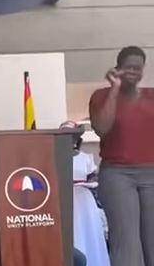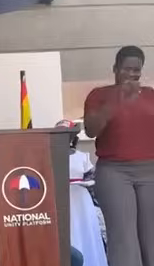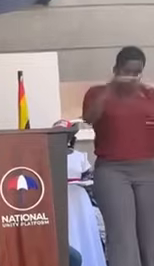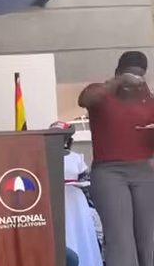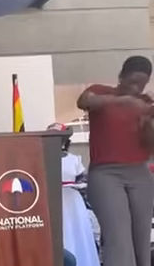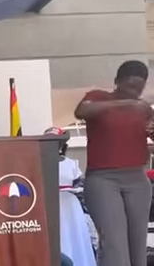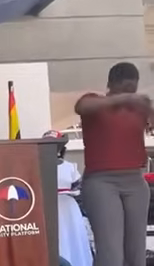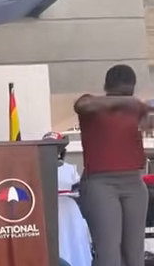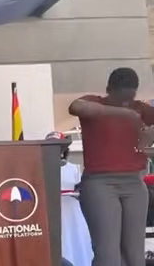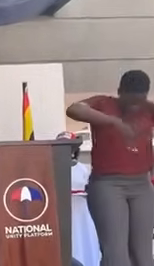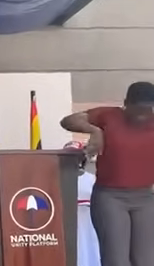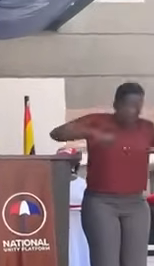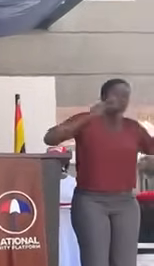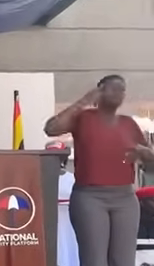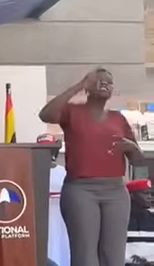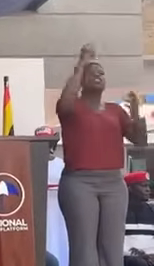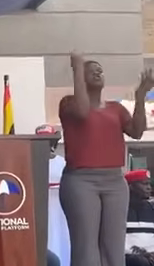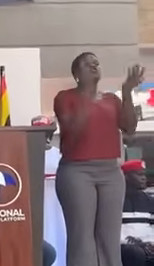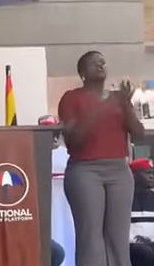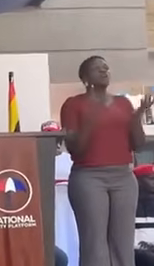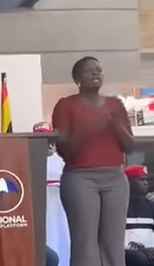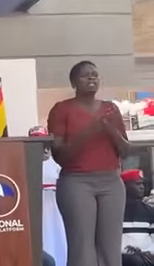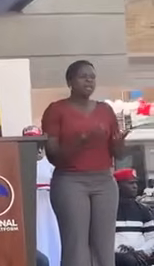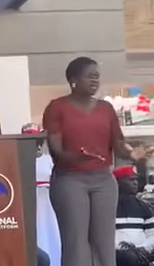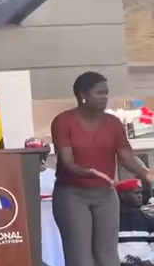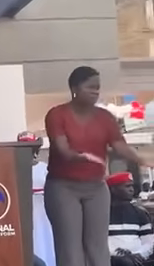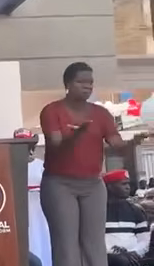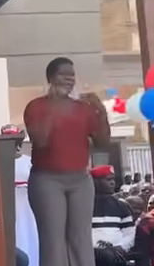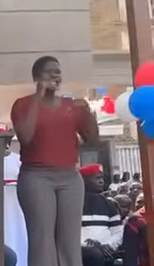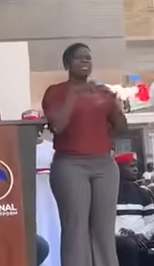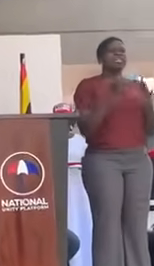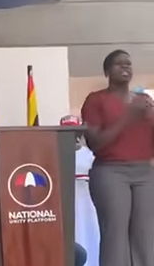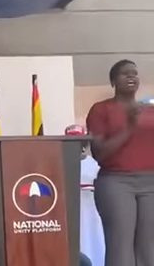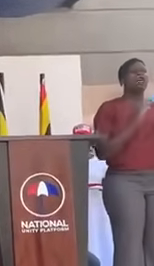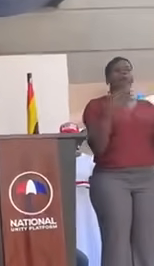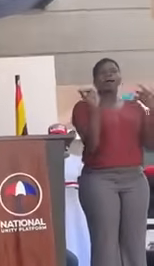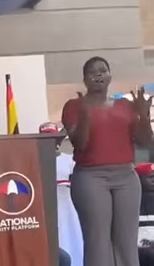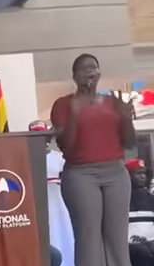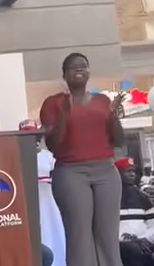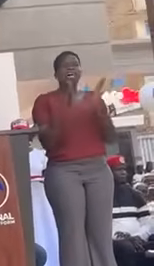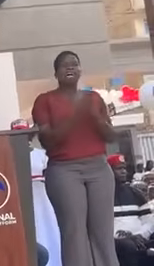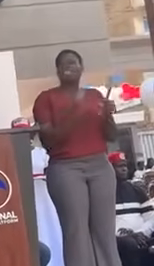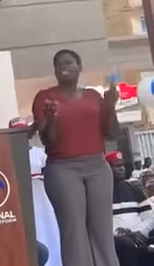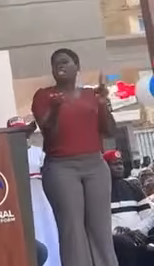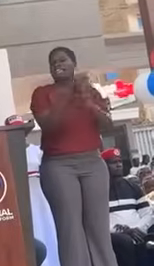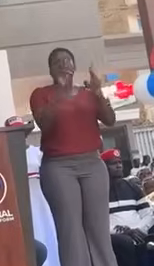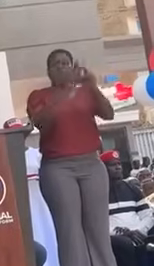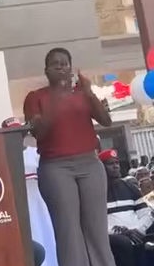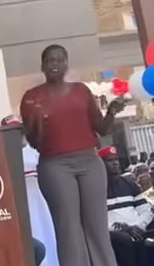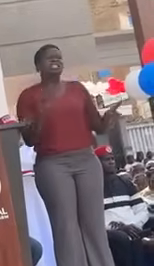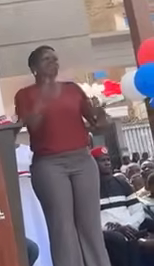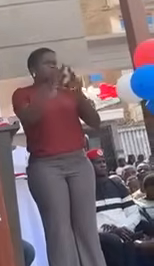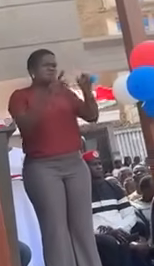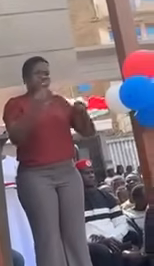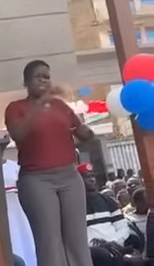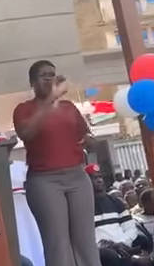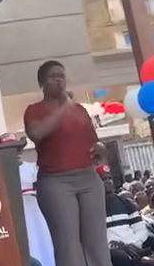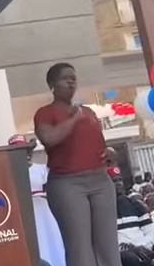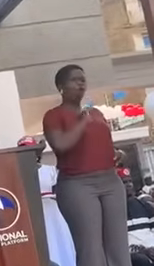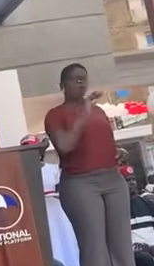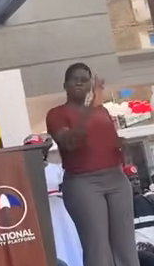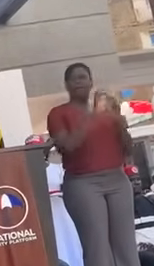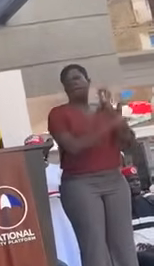line y'okulaba nti uganda eddamu nefuna emirembe bannansi ne baba bannannyini ggwanga